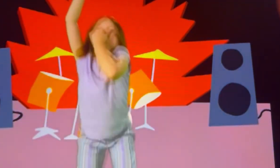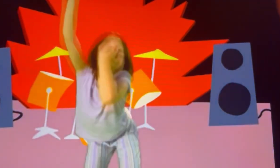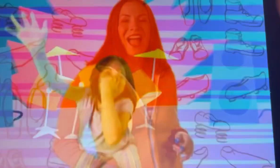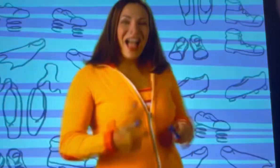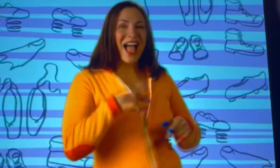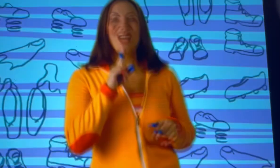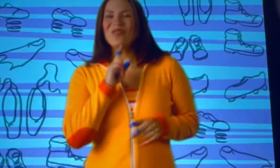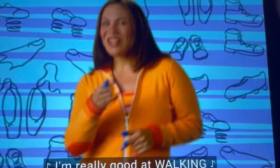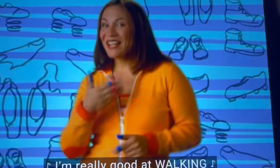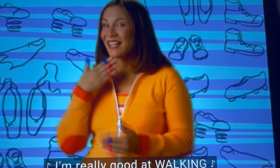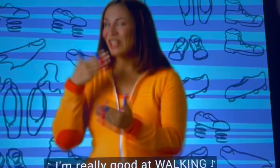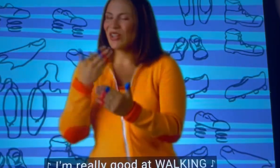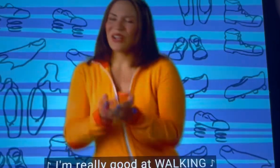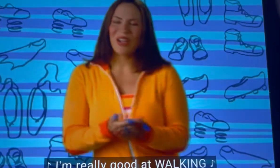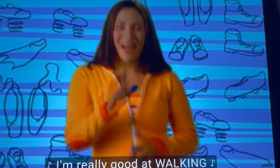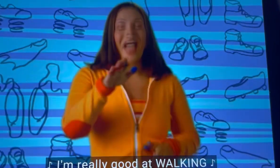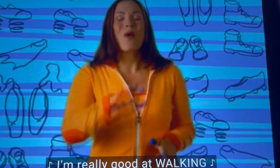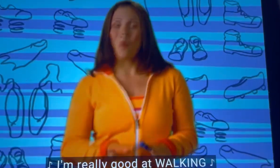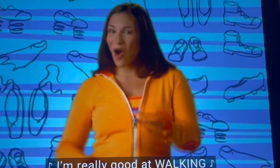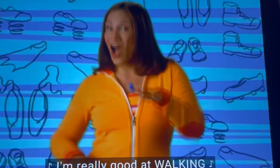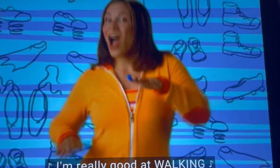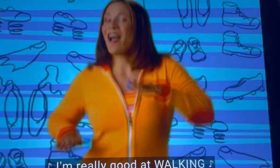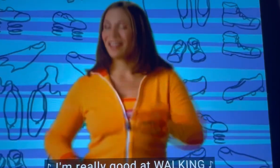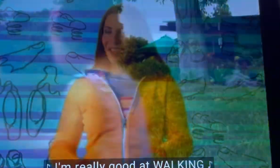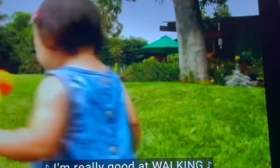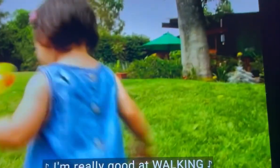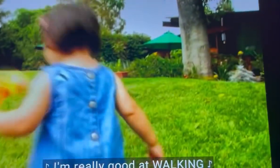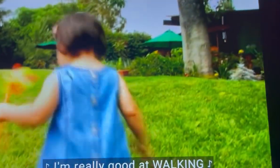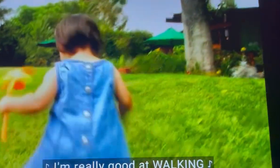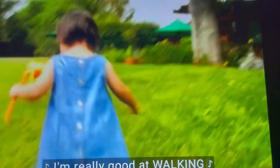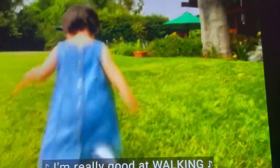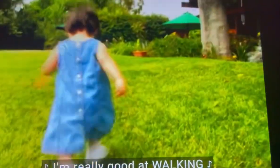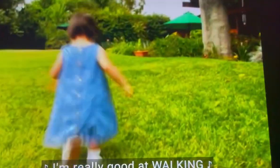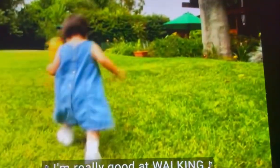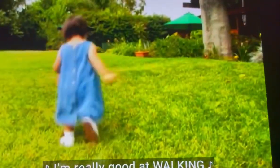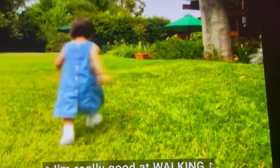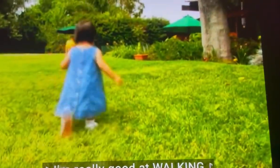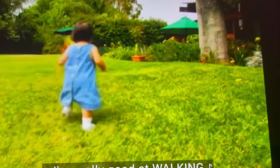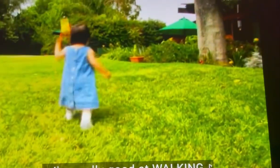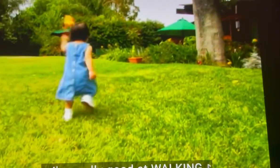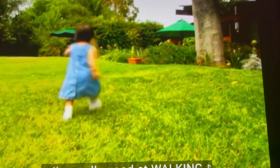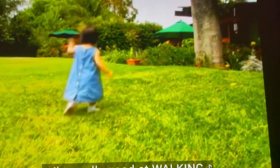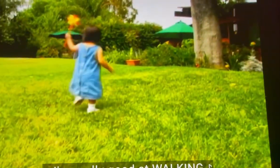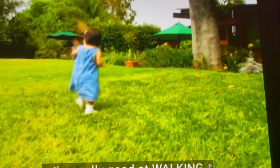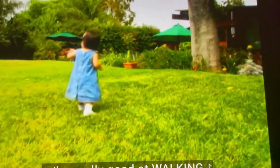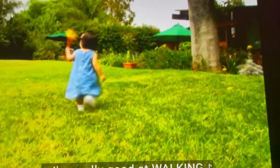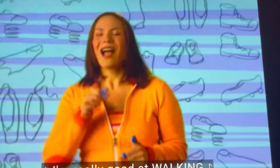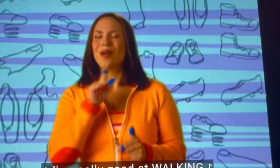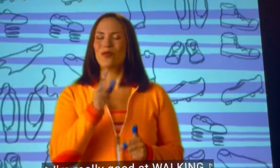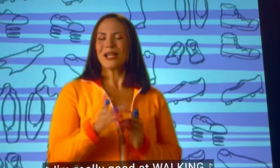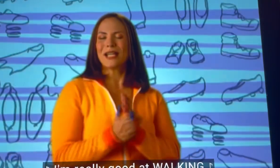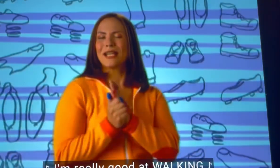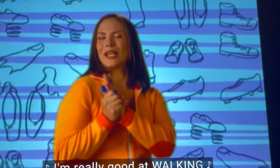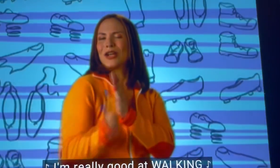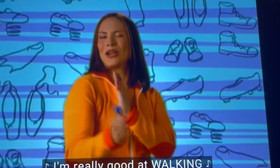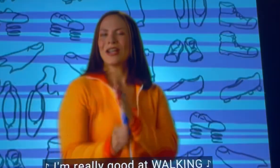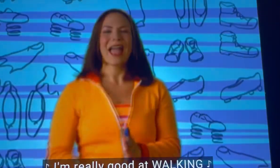I'm really good at walking, I'm really good at walking, I'm really good